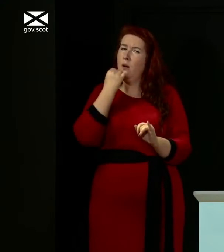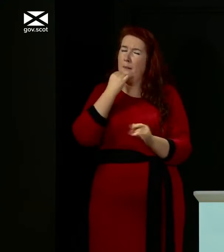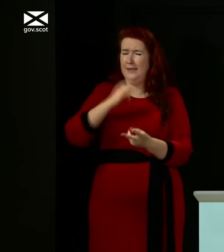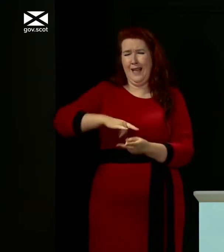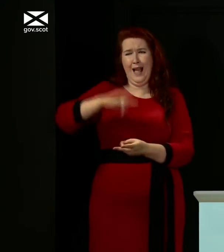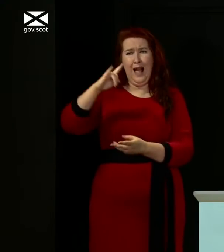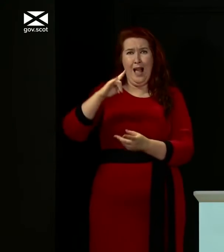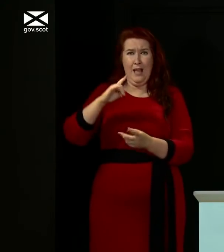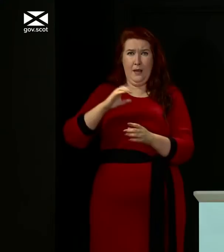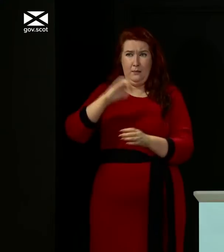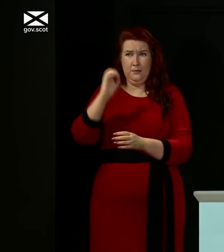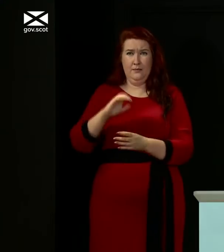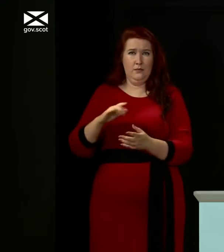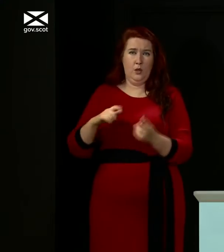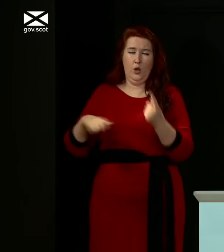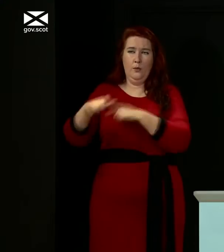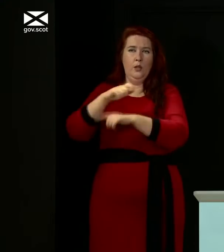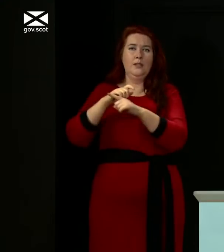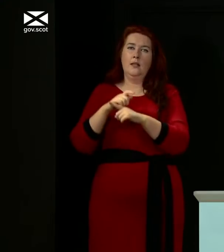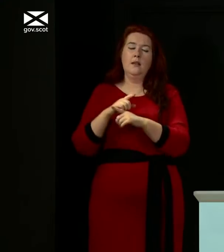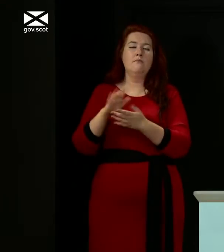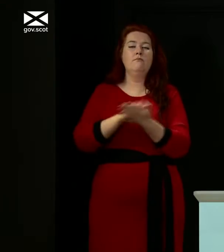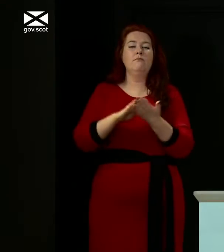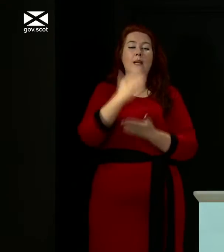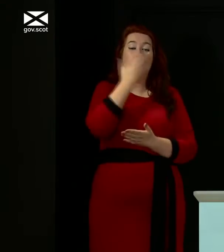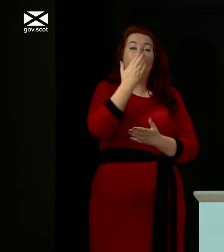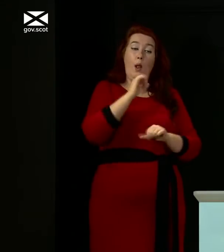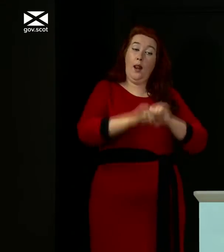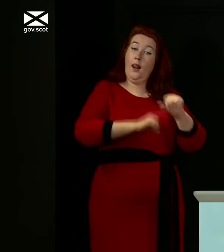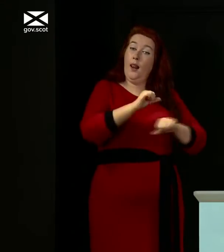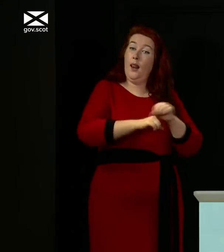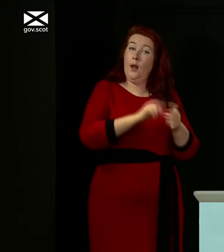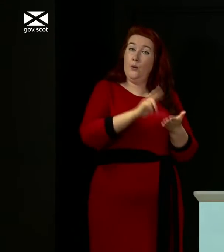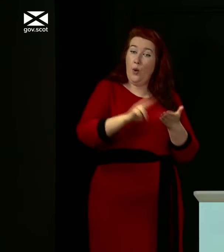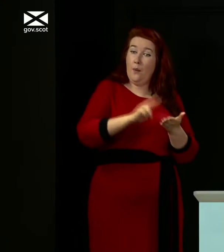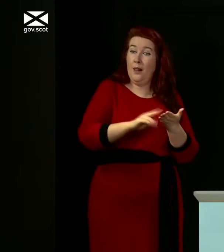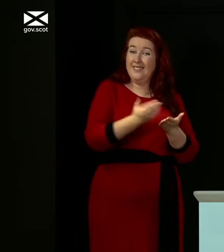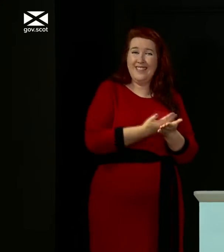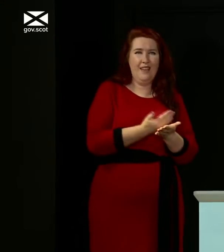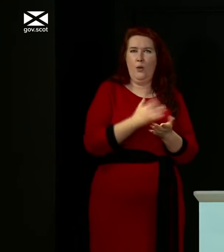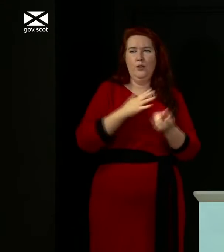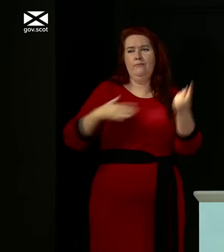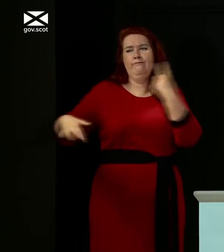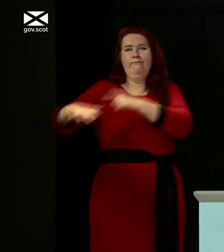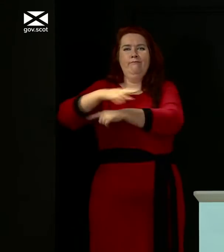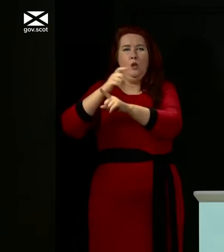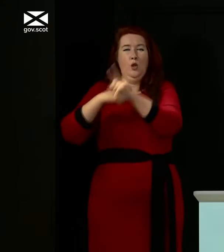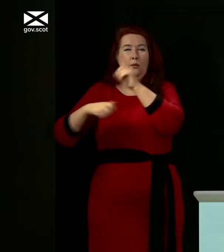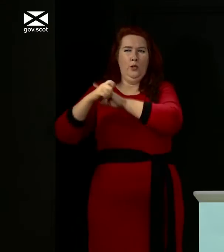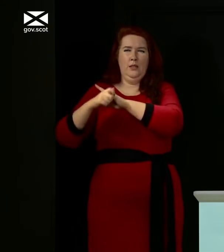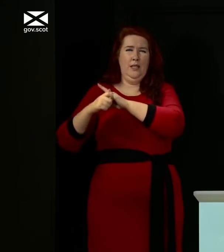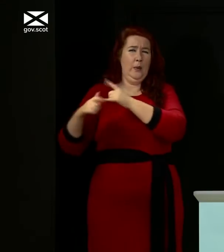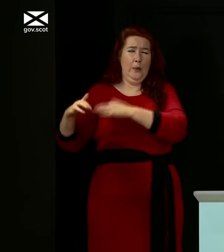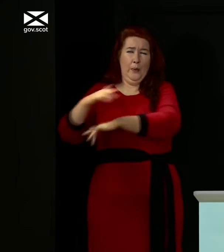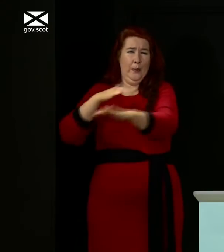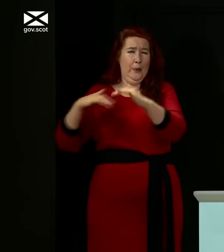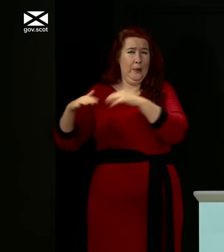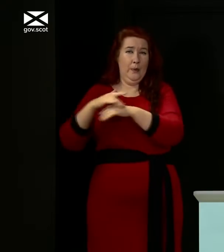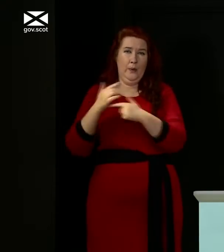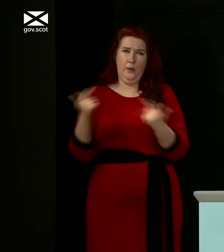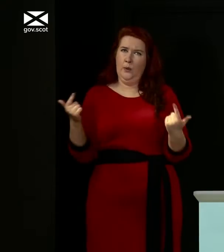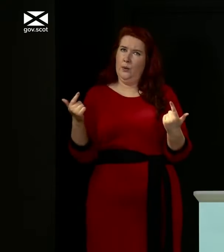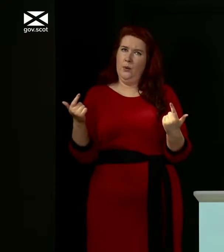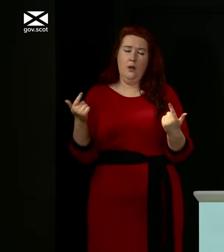think that we can have schools operating normally, safely. And back in August when we brought schools back, we always